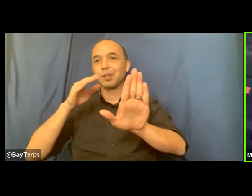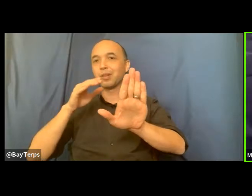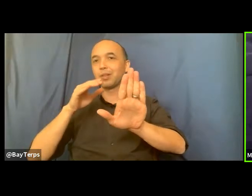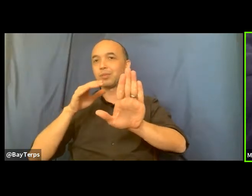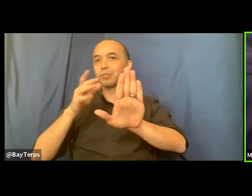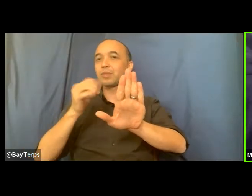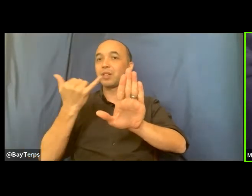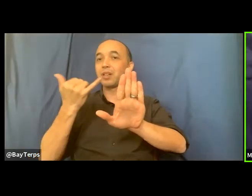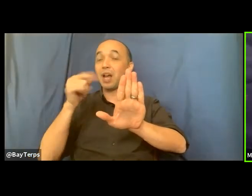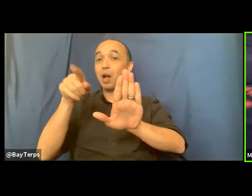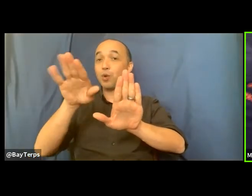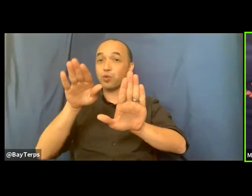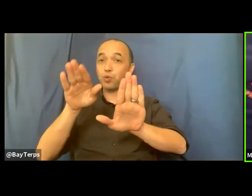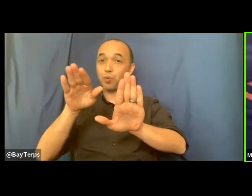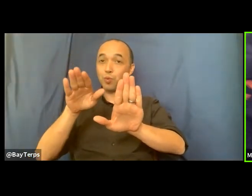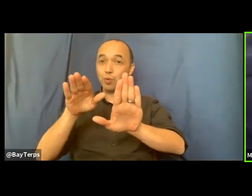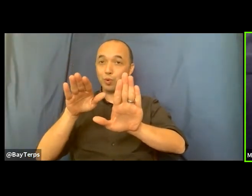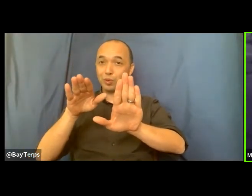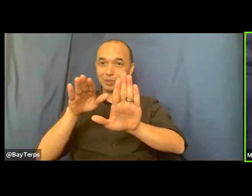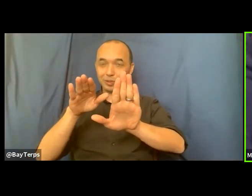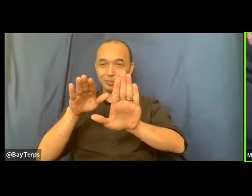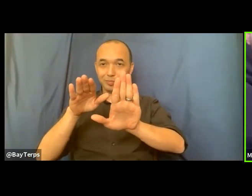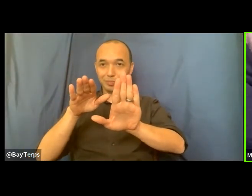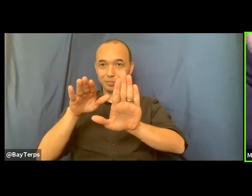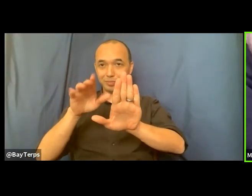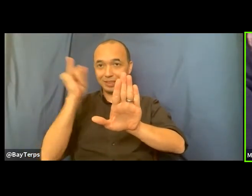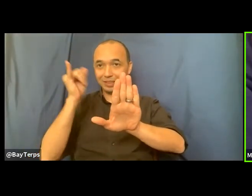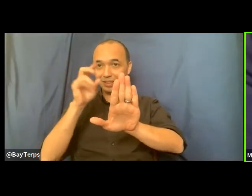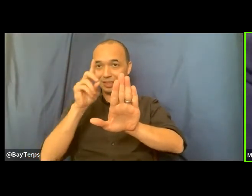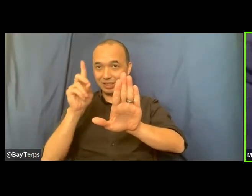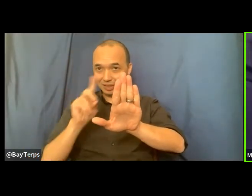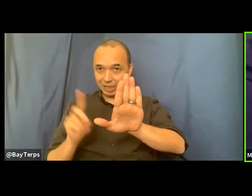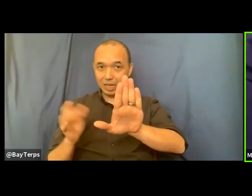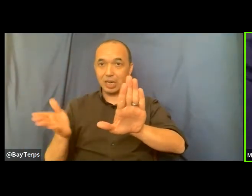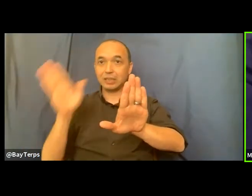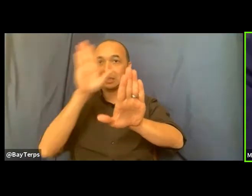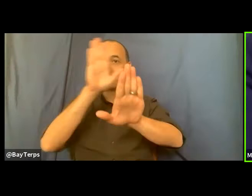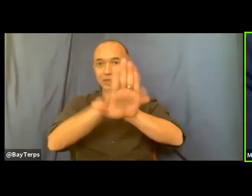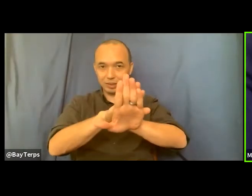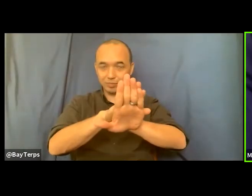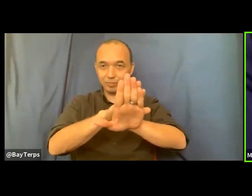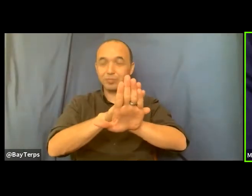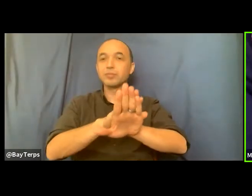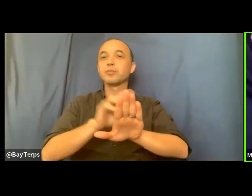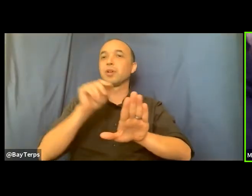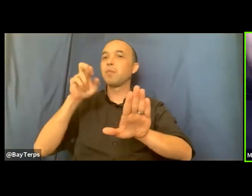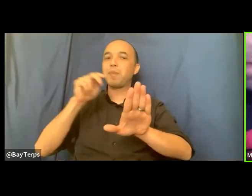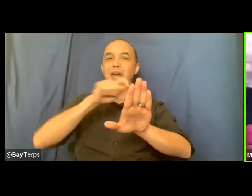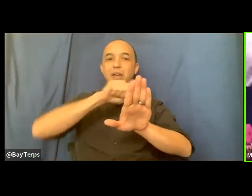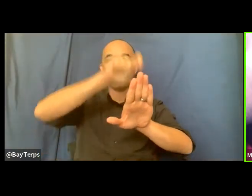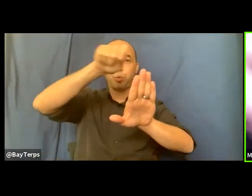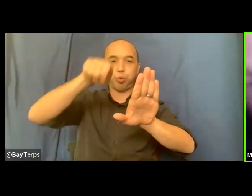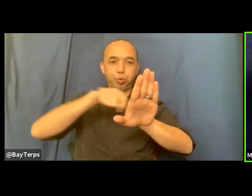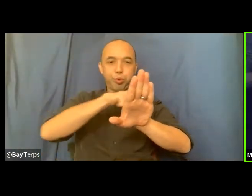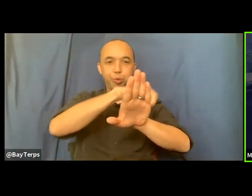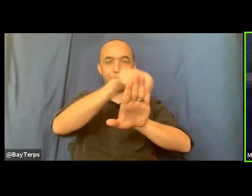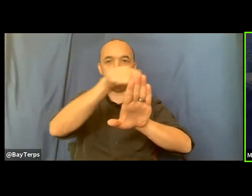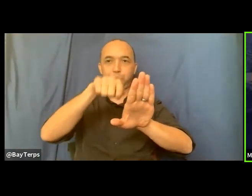it over, and you would just trace with a pen. And it'll make a copy of the drawing right onto the